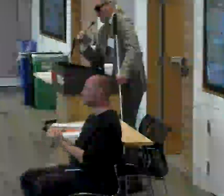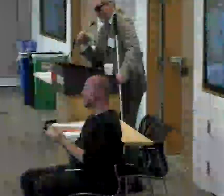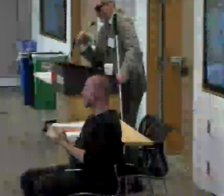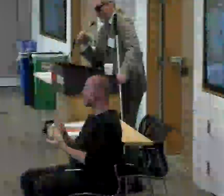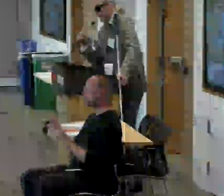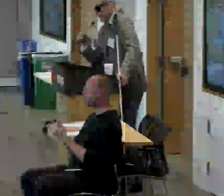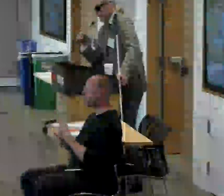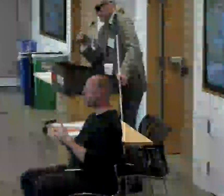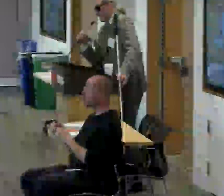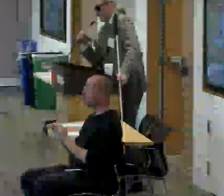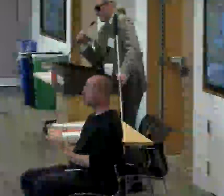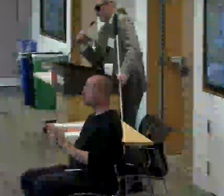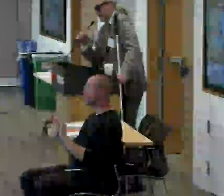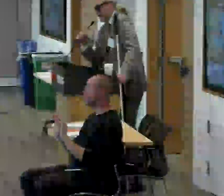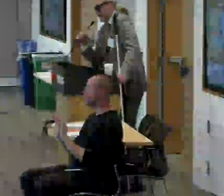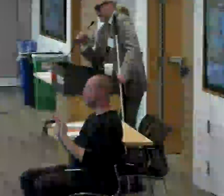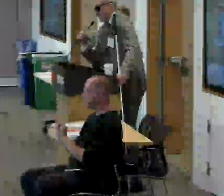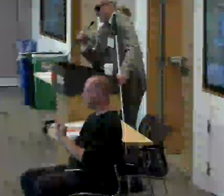most critical